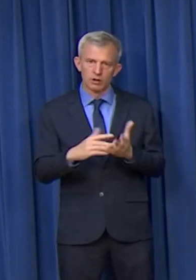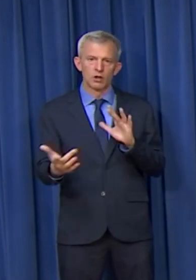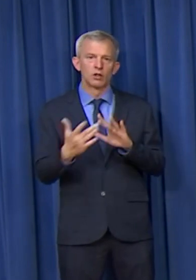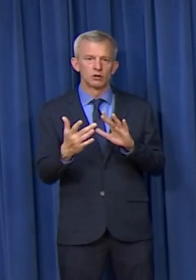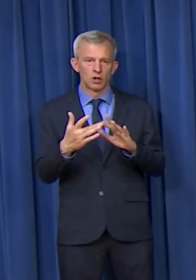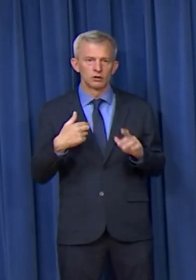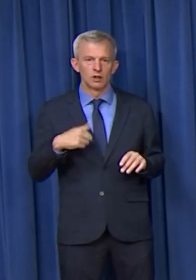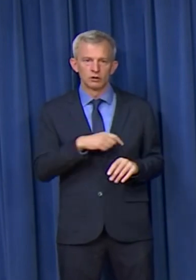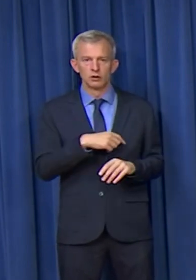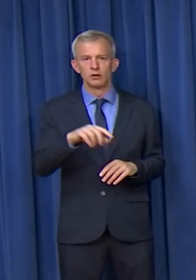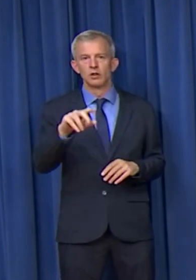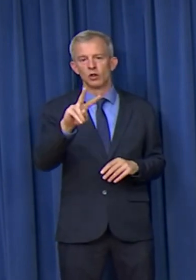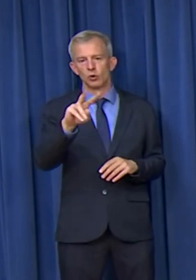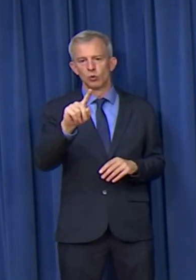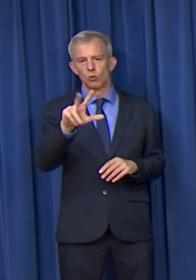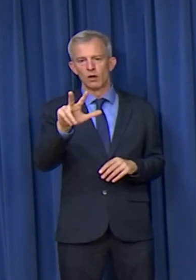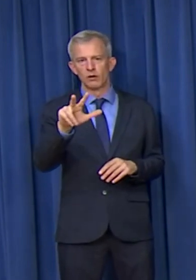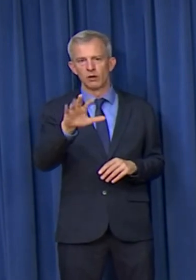I'll give it again,